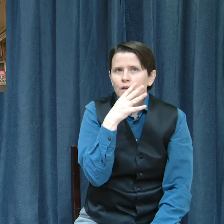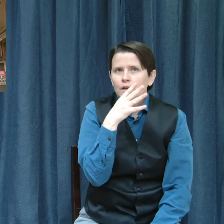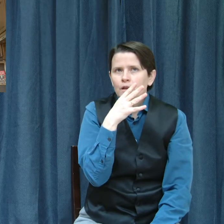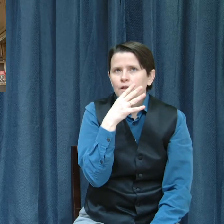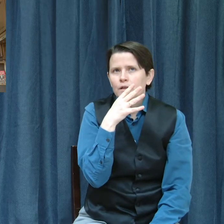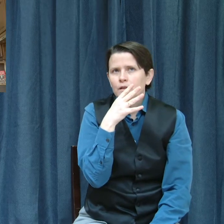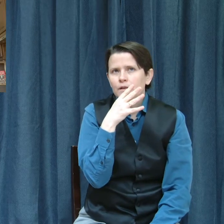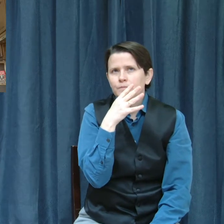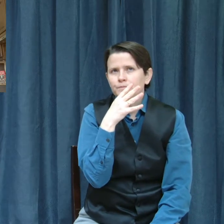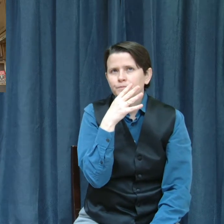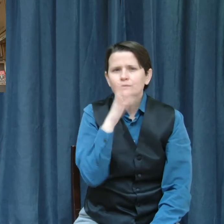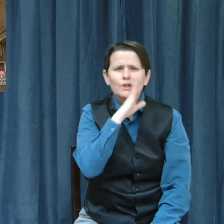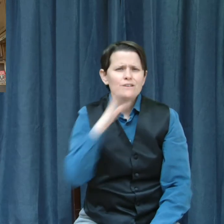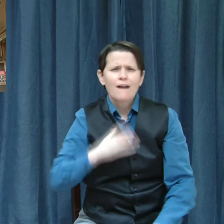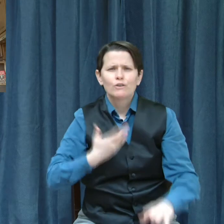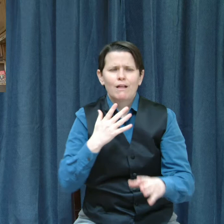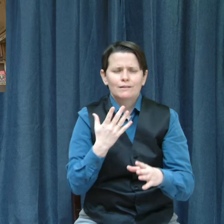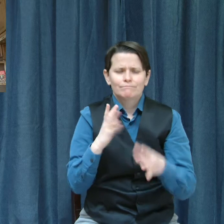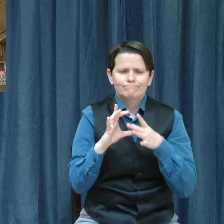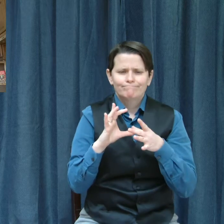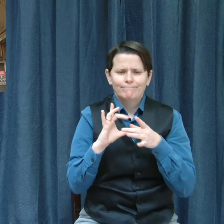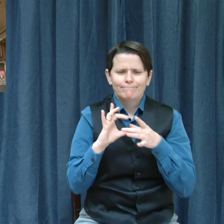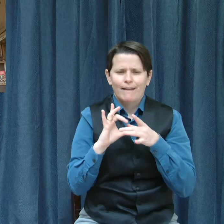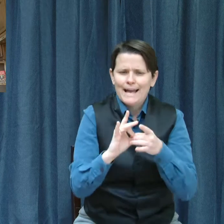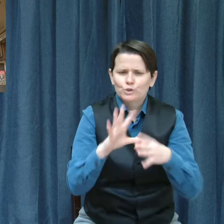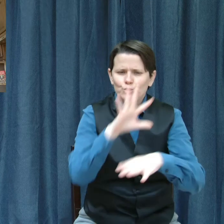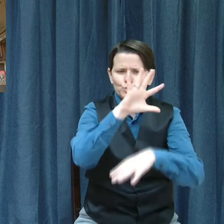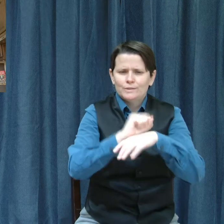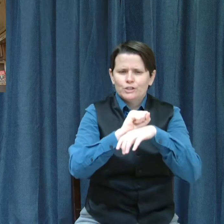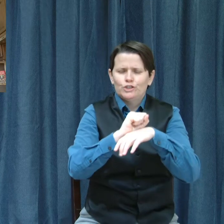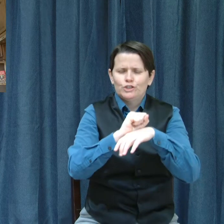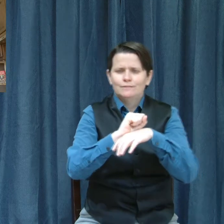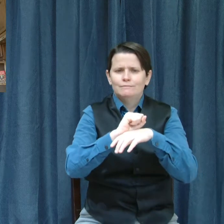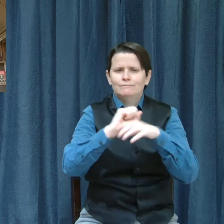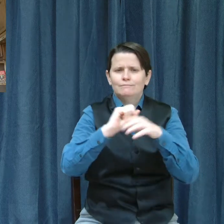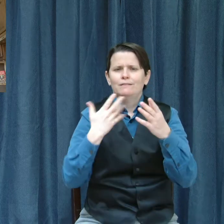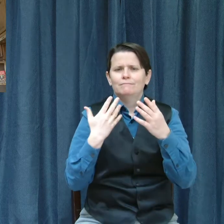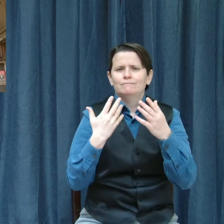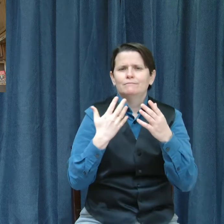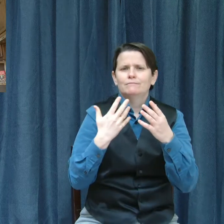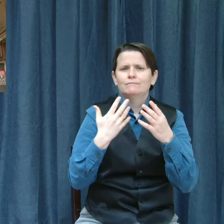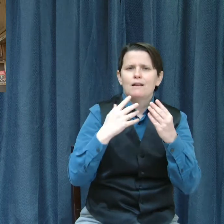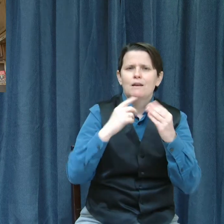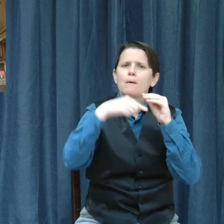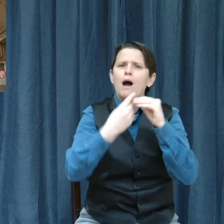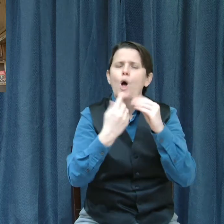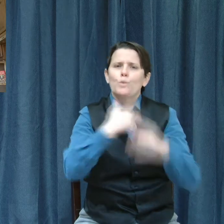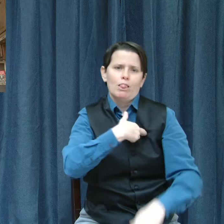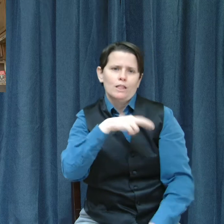a traditionalist in terms of religion. She did not want us to